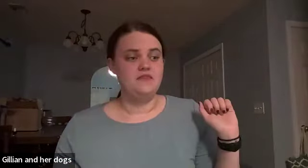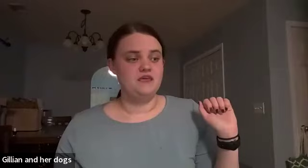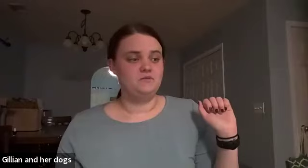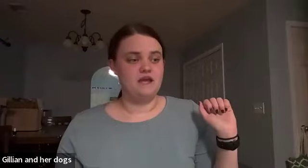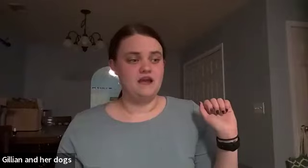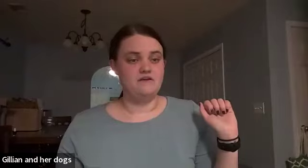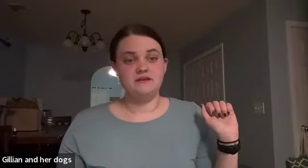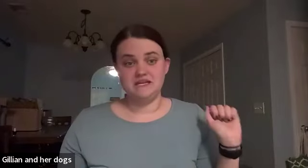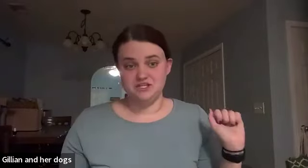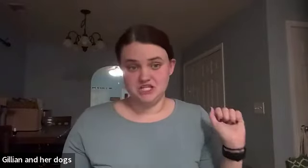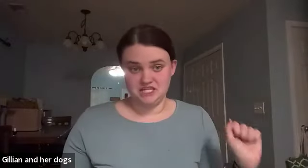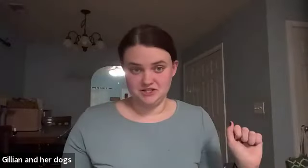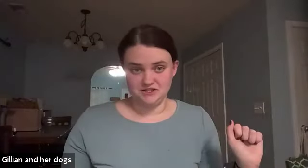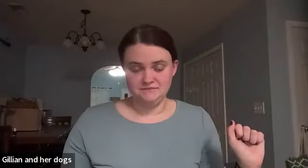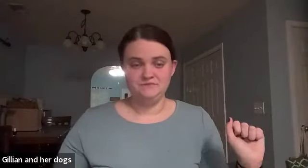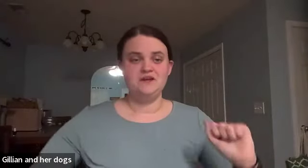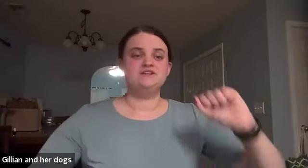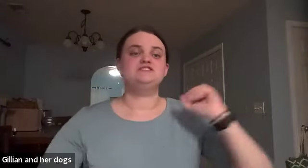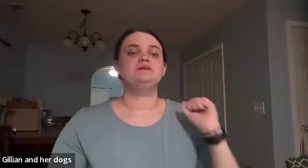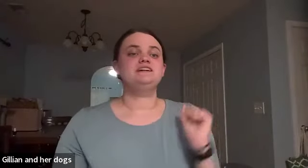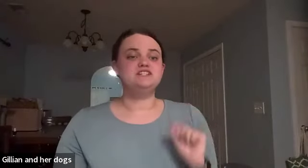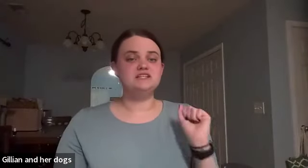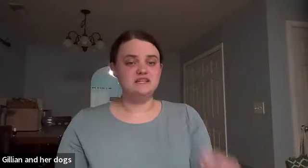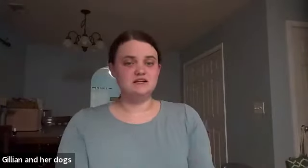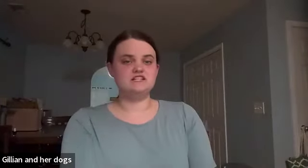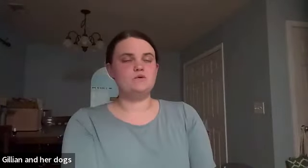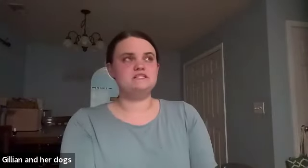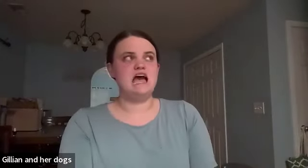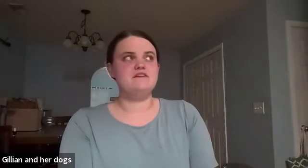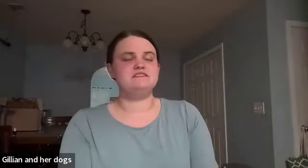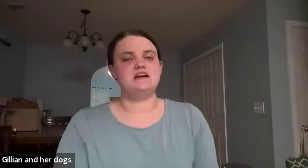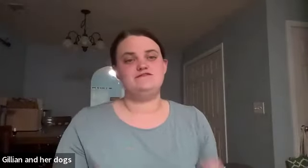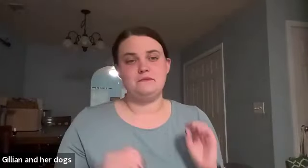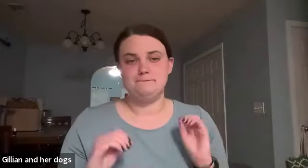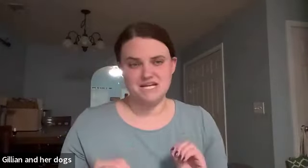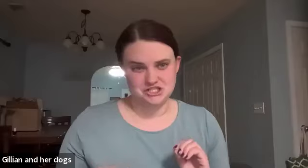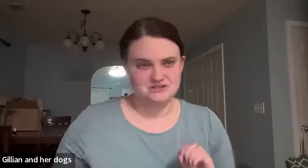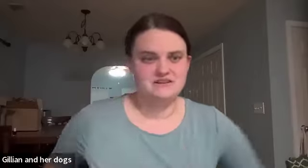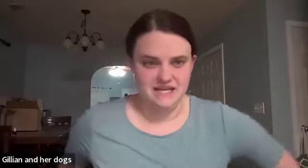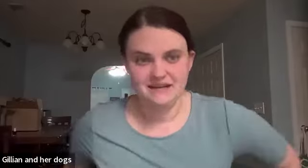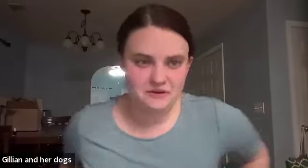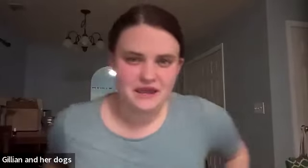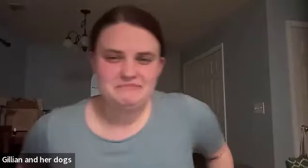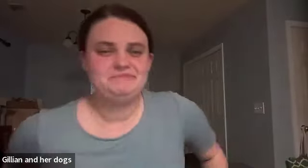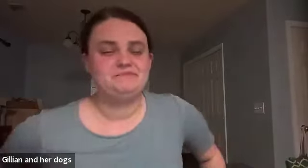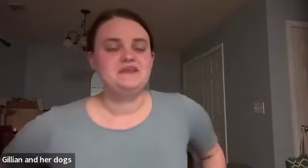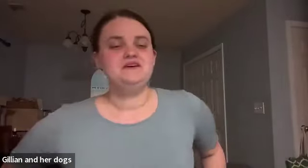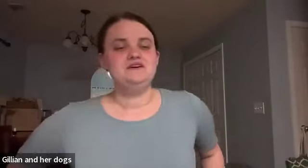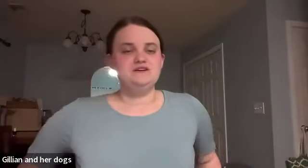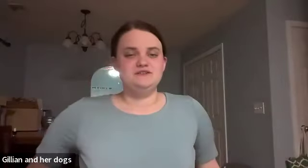And then we have engineer. So engineer is going to have the sign for measure in it, okay?